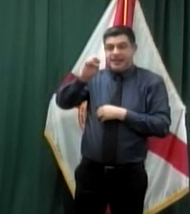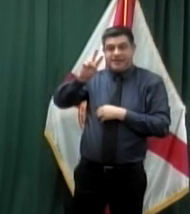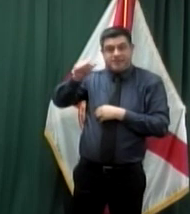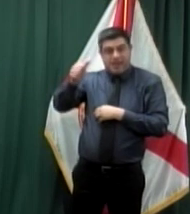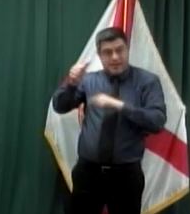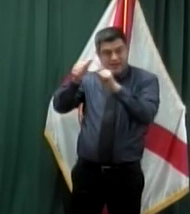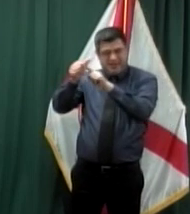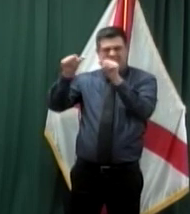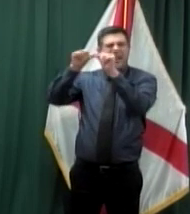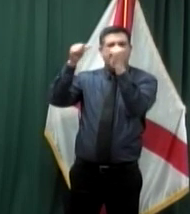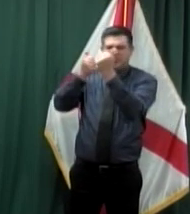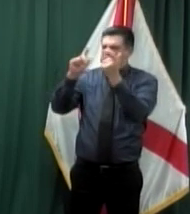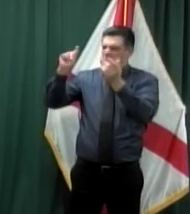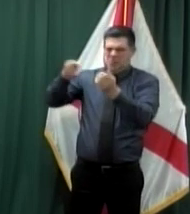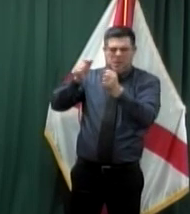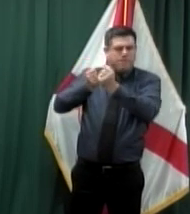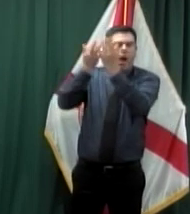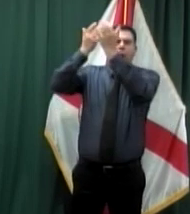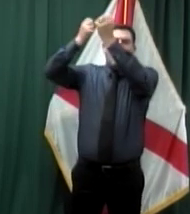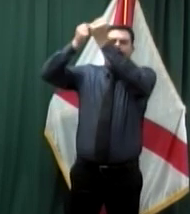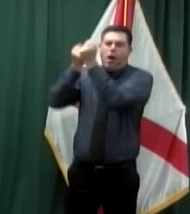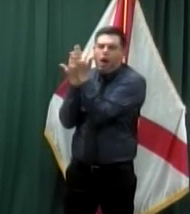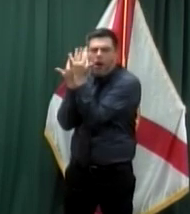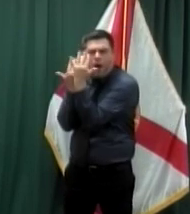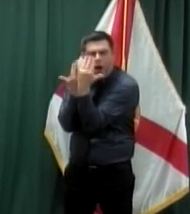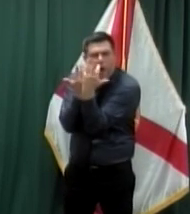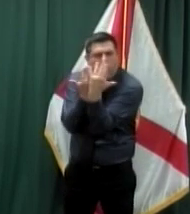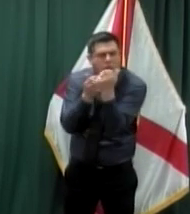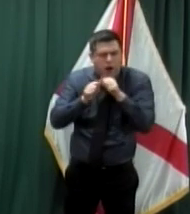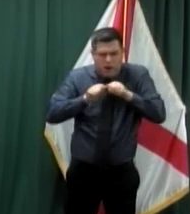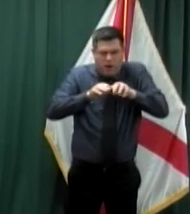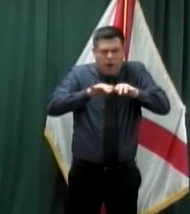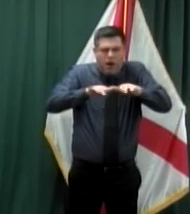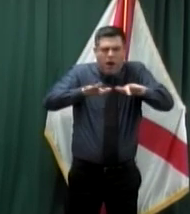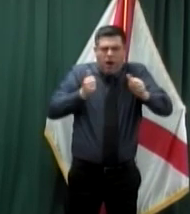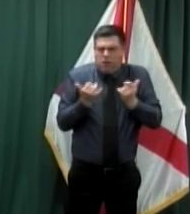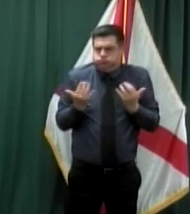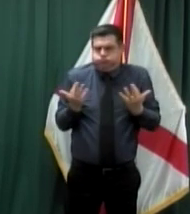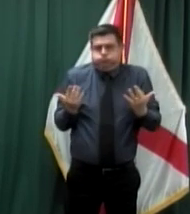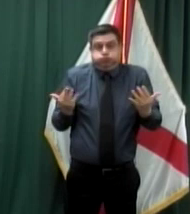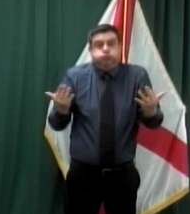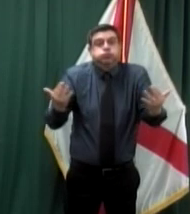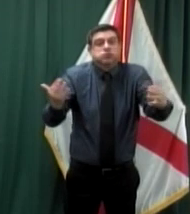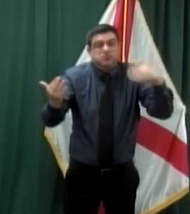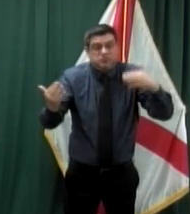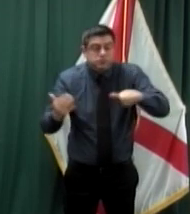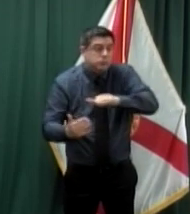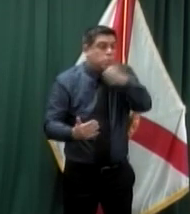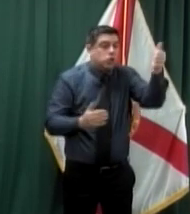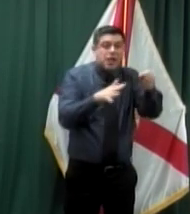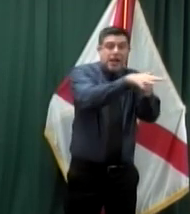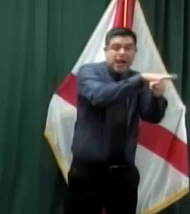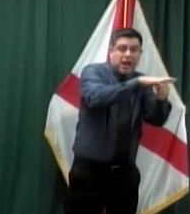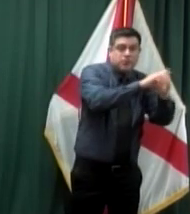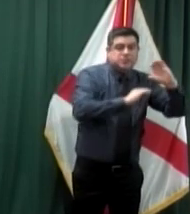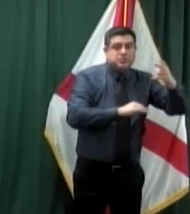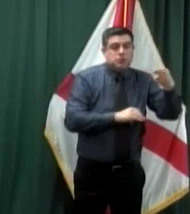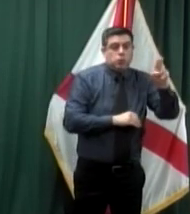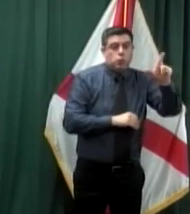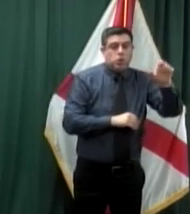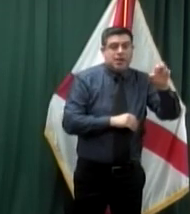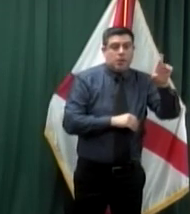10 structures, as well as the Sterling Fire in Chuliota, which covered over 170